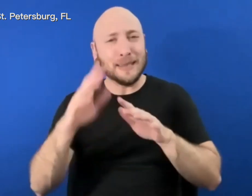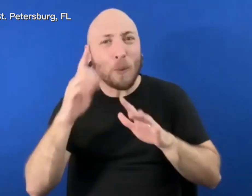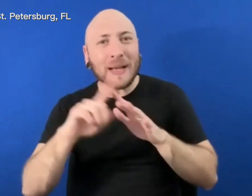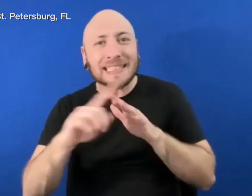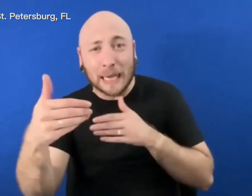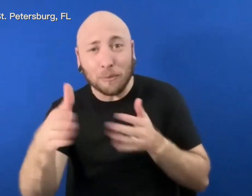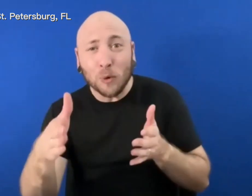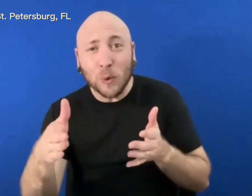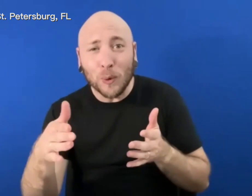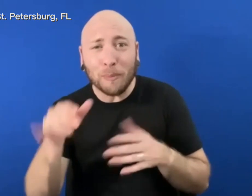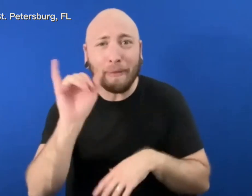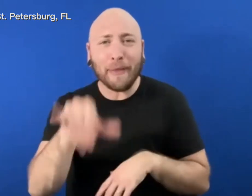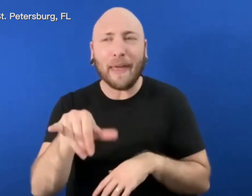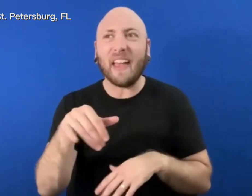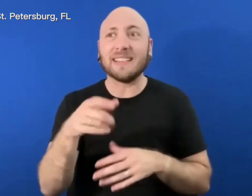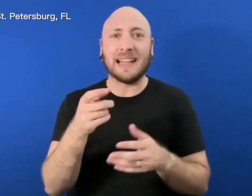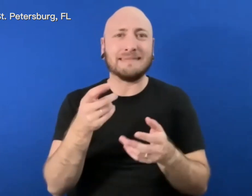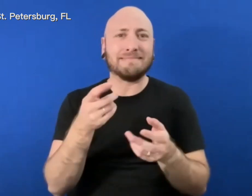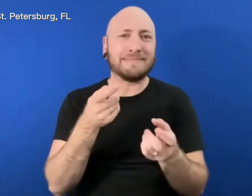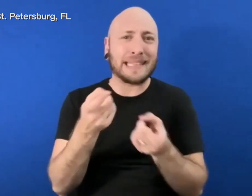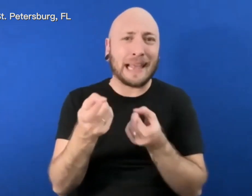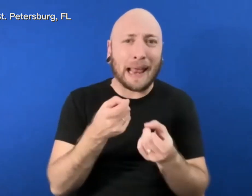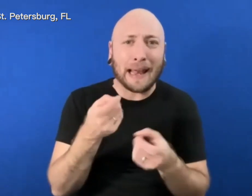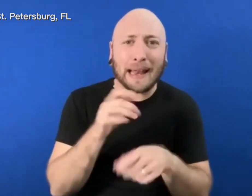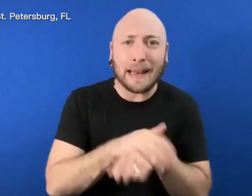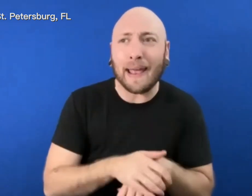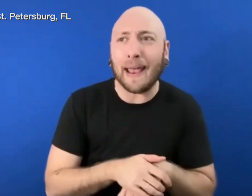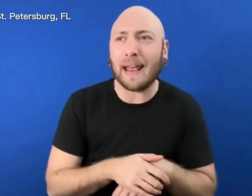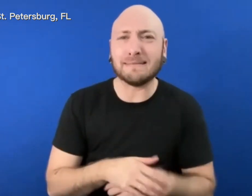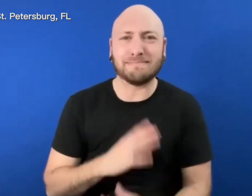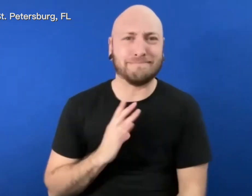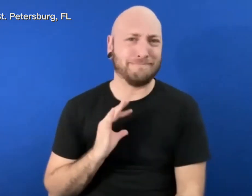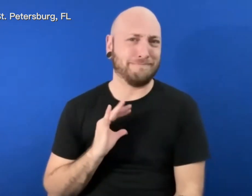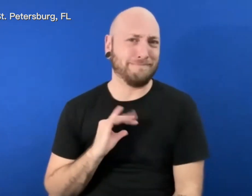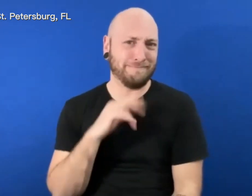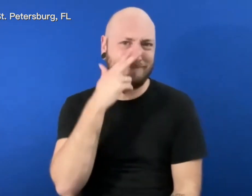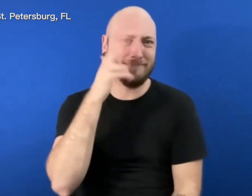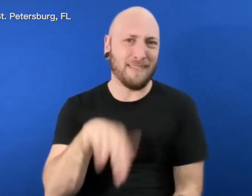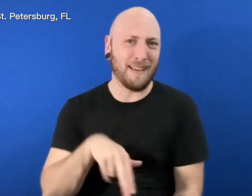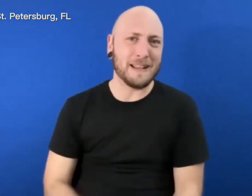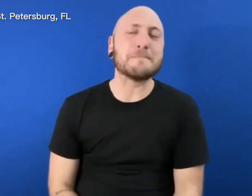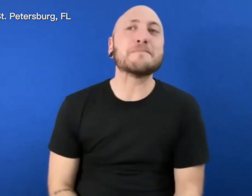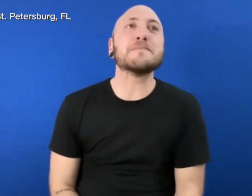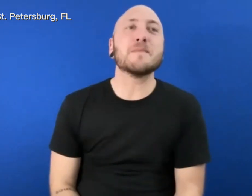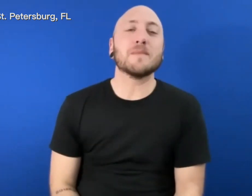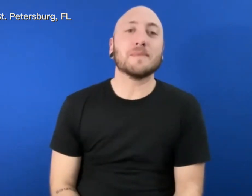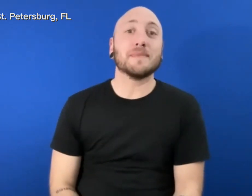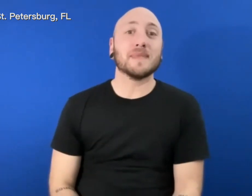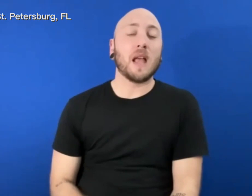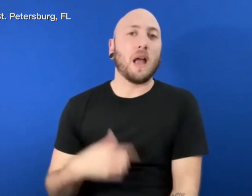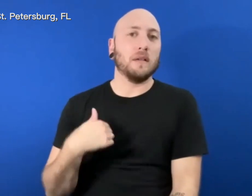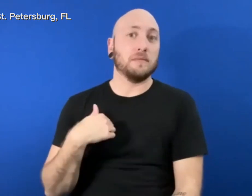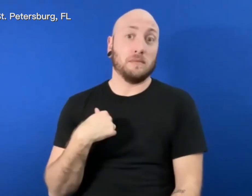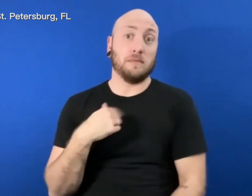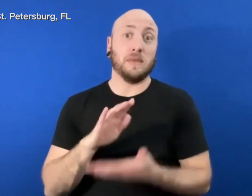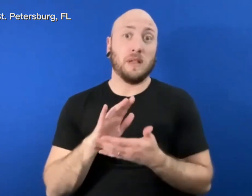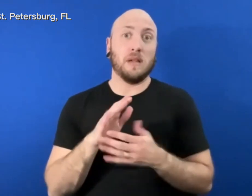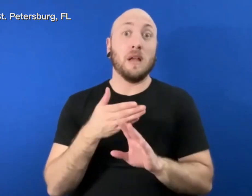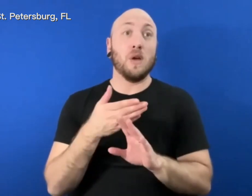skate nights, all kinds of fun stuff. And I get to host those type of things. I jumped into service work even before I finished my steps.